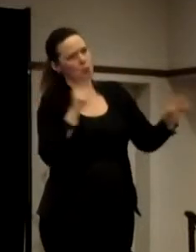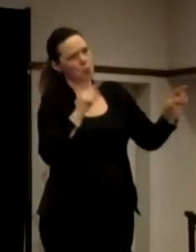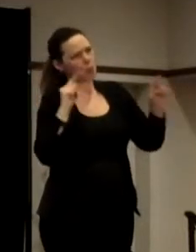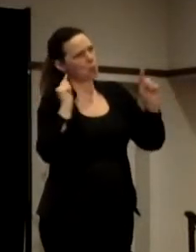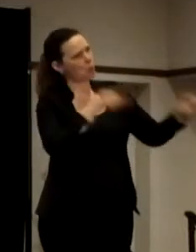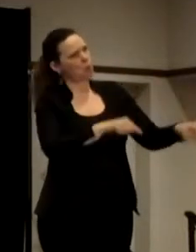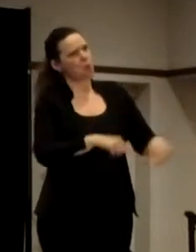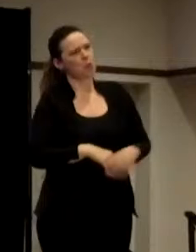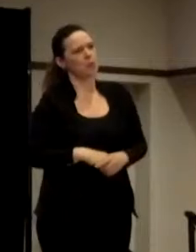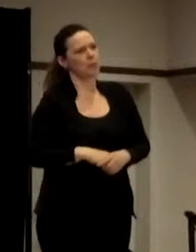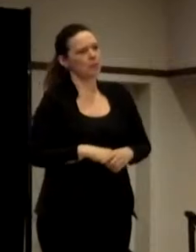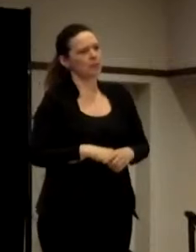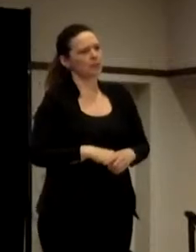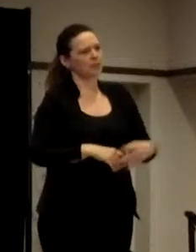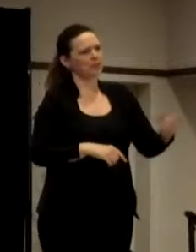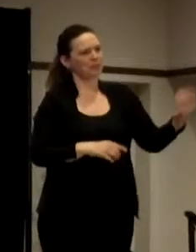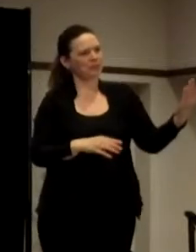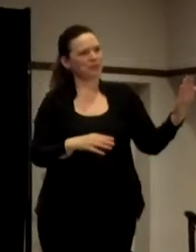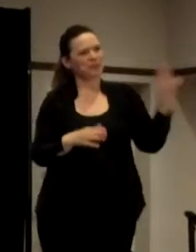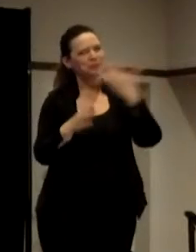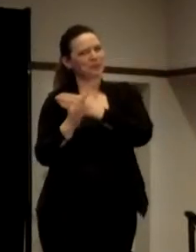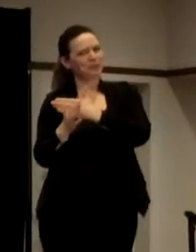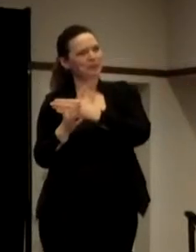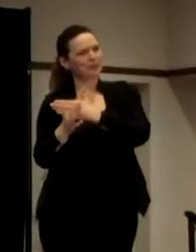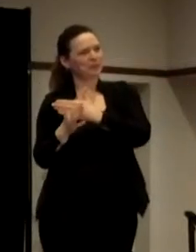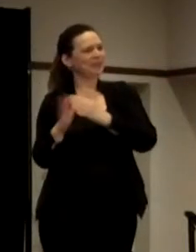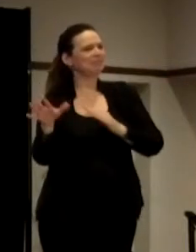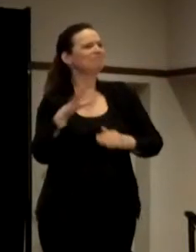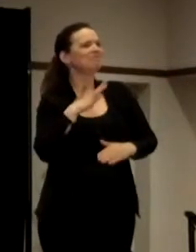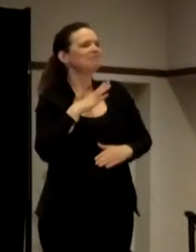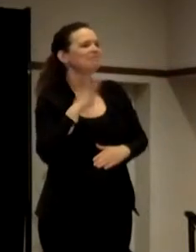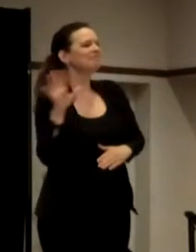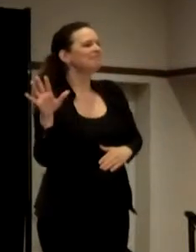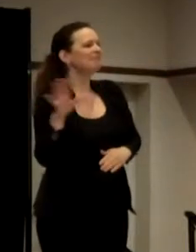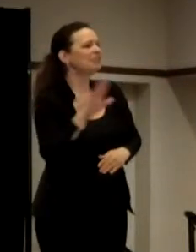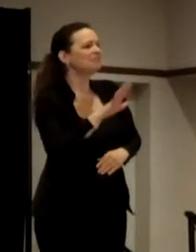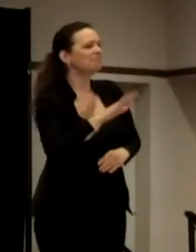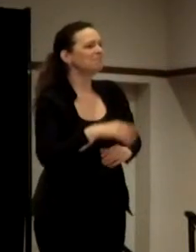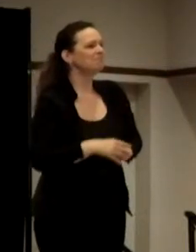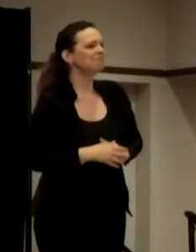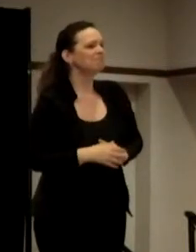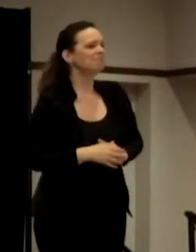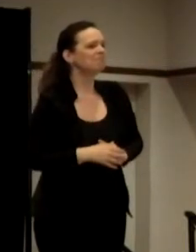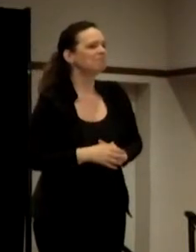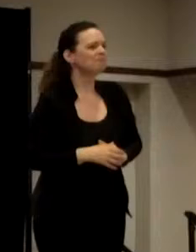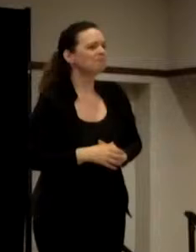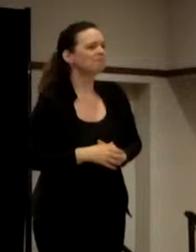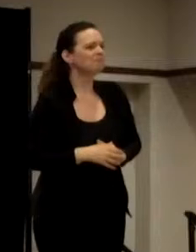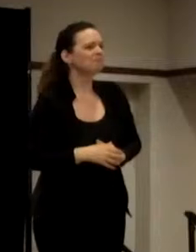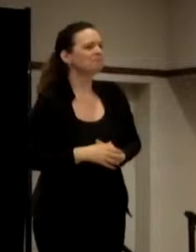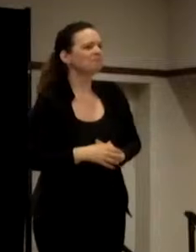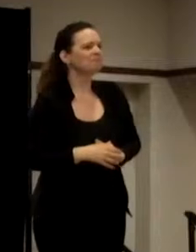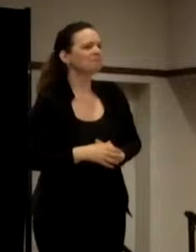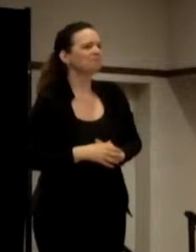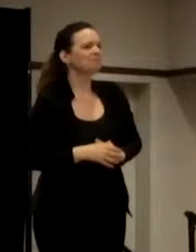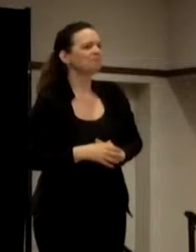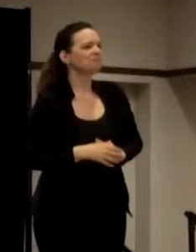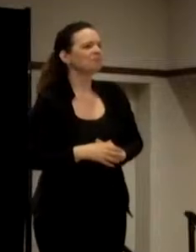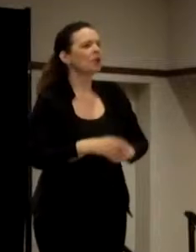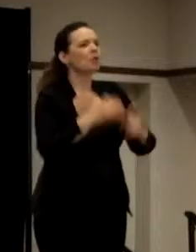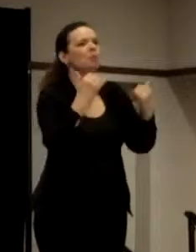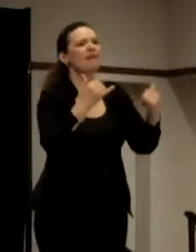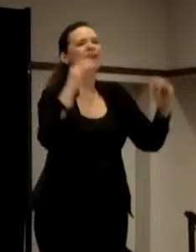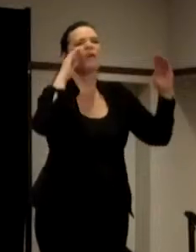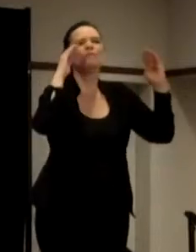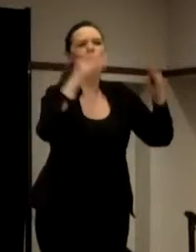sorry. That's where, and that's where we are, right? So we're now getting out to the hardest to reach members of the population in